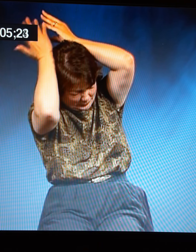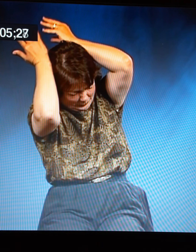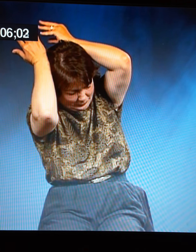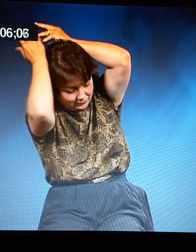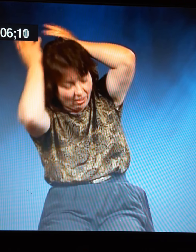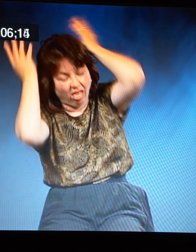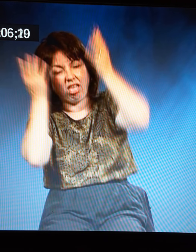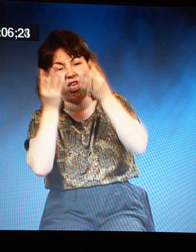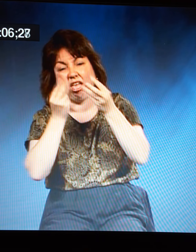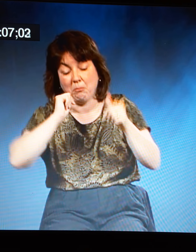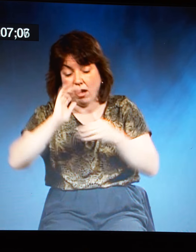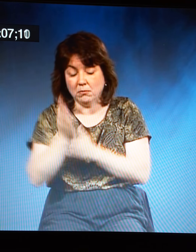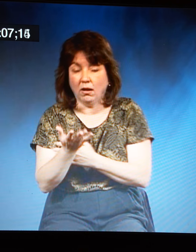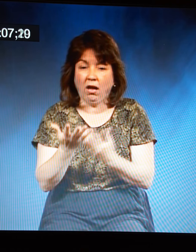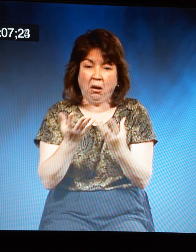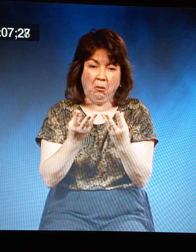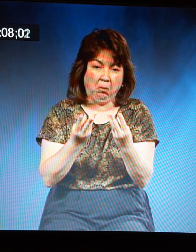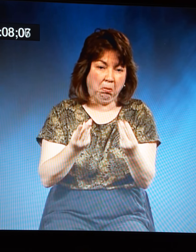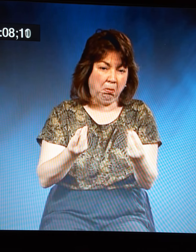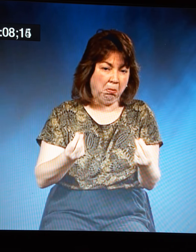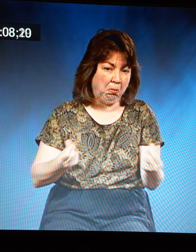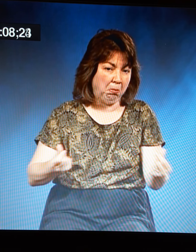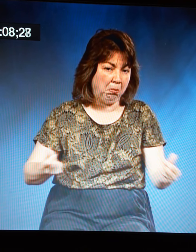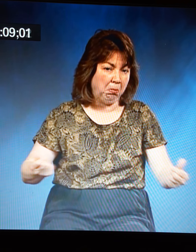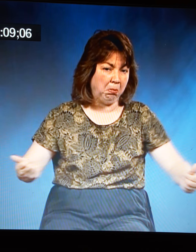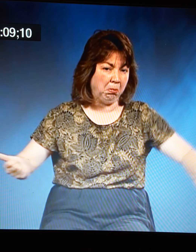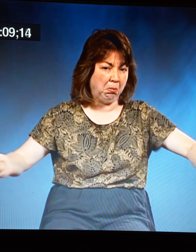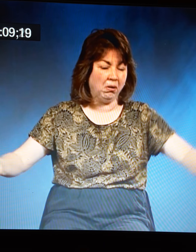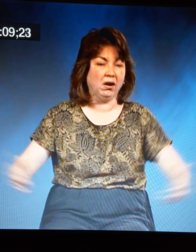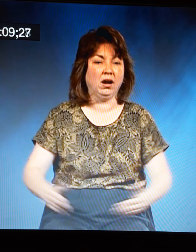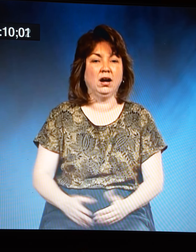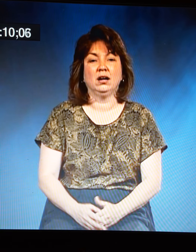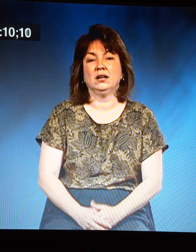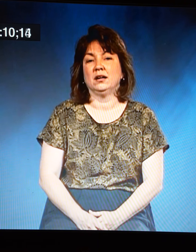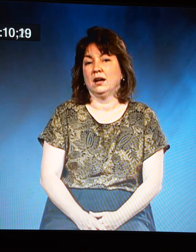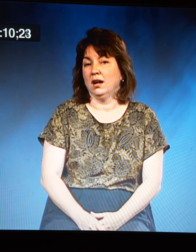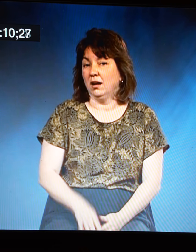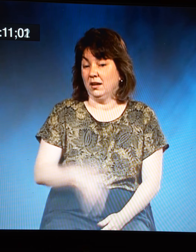came back, so I just stuck my hands back in the water as fast as I could and fell asleep again.